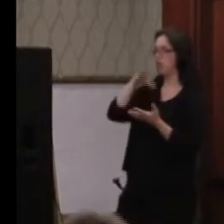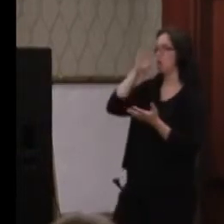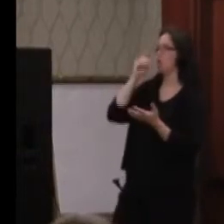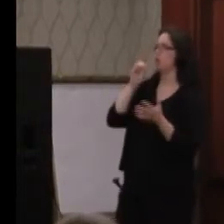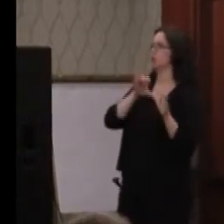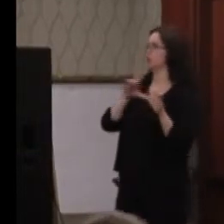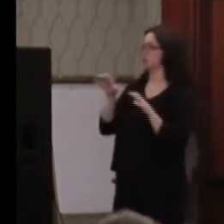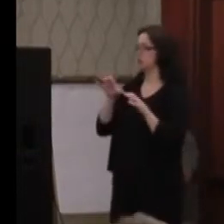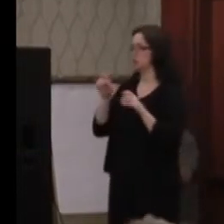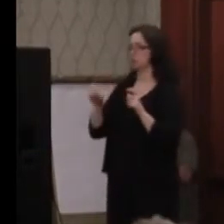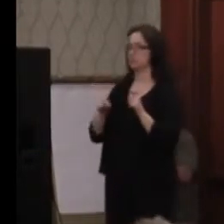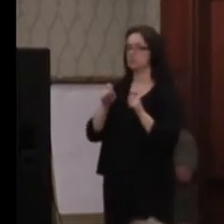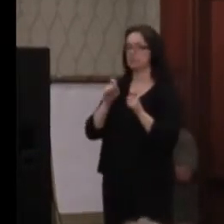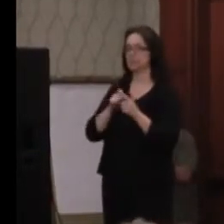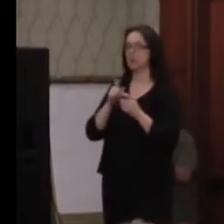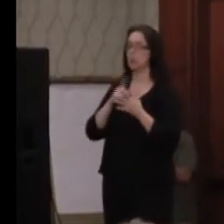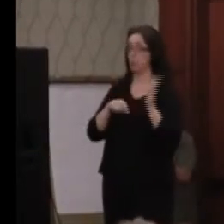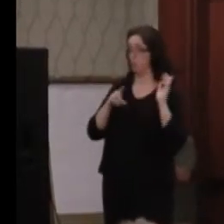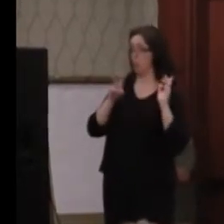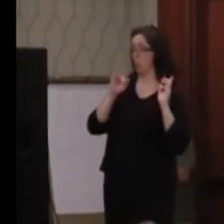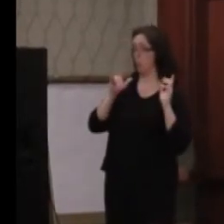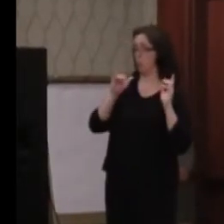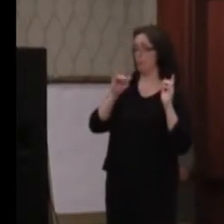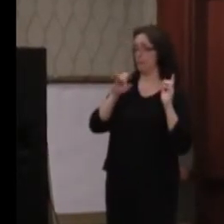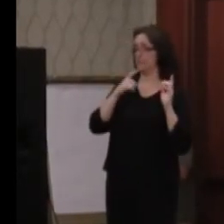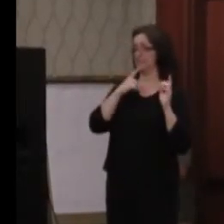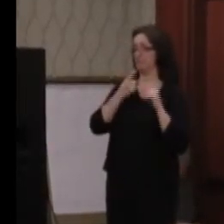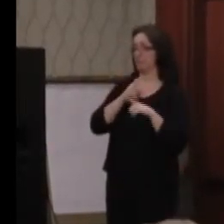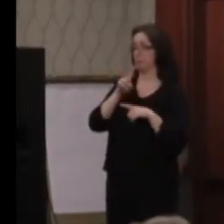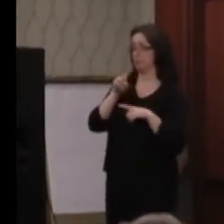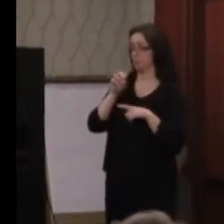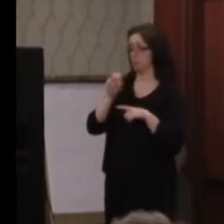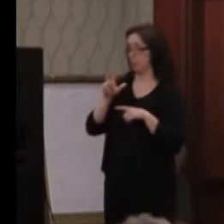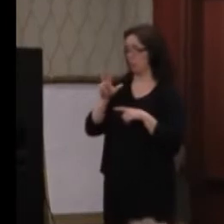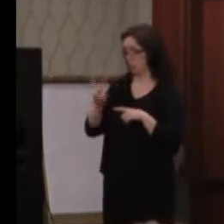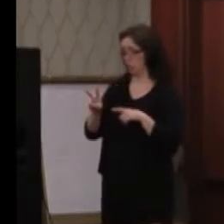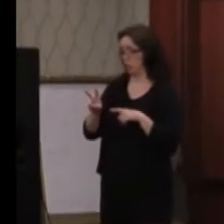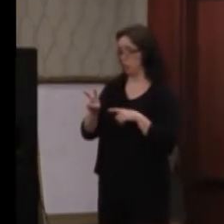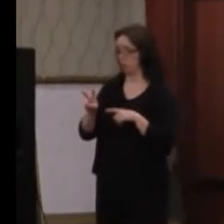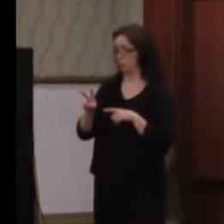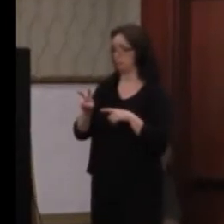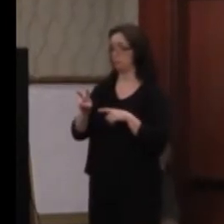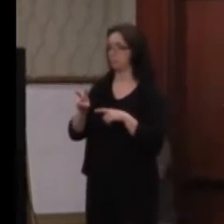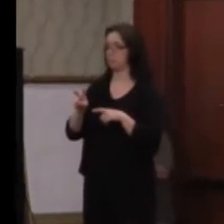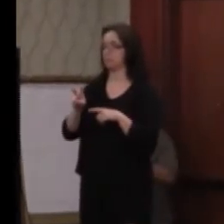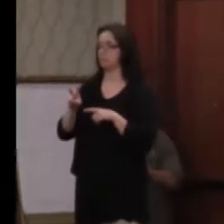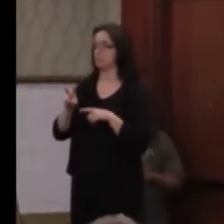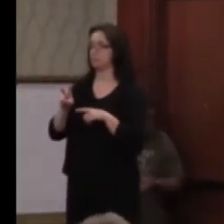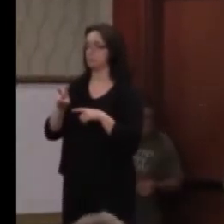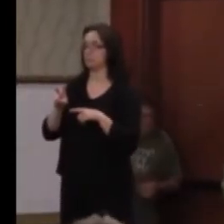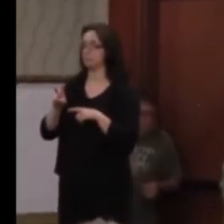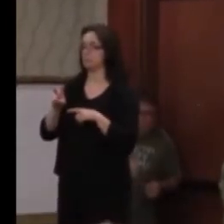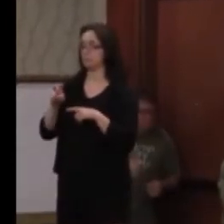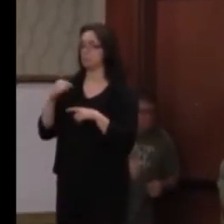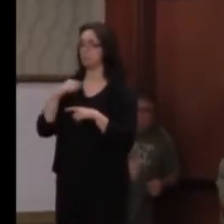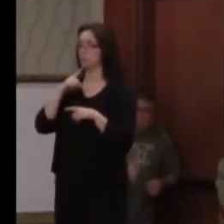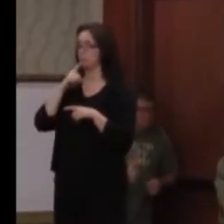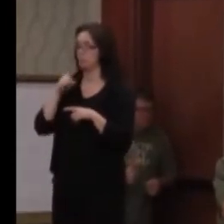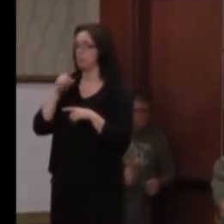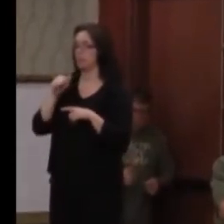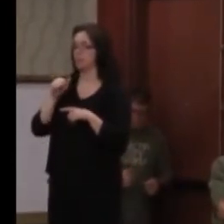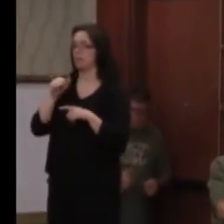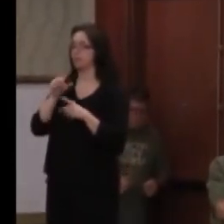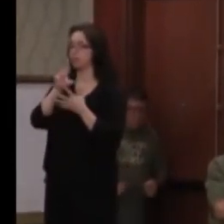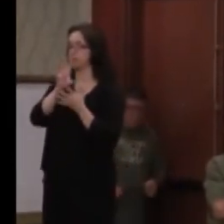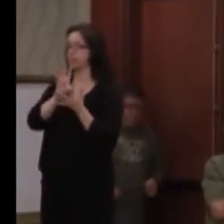do just from what Willy said from 2032. We can really mine the